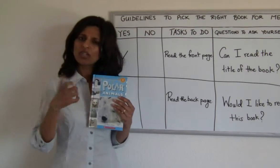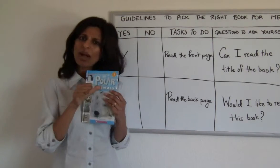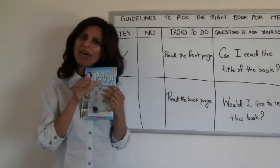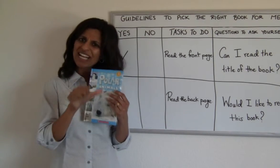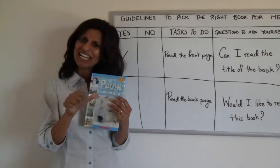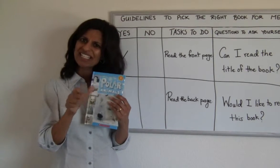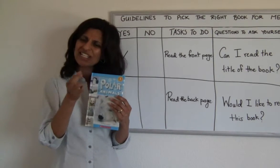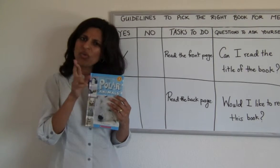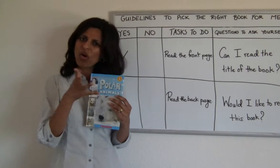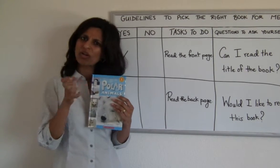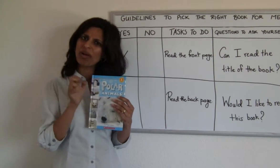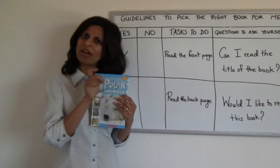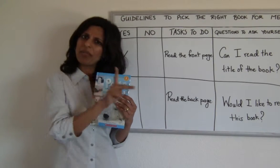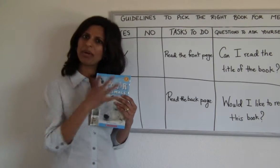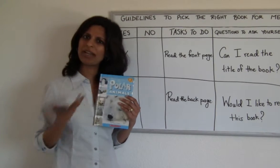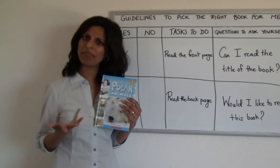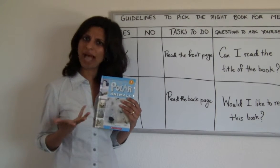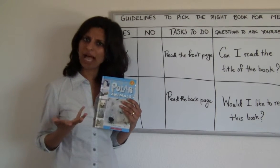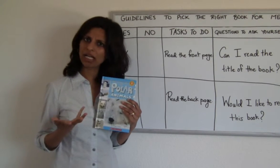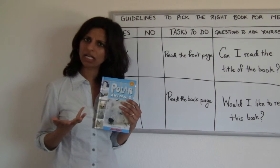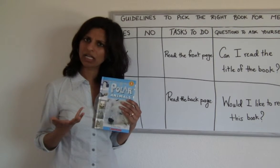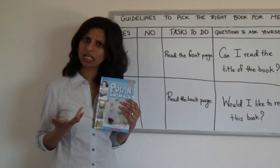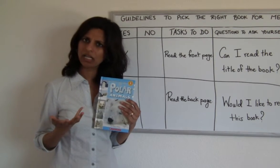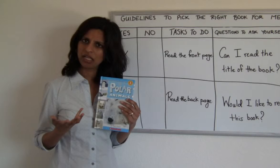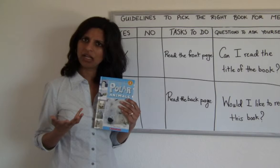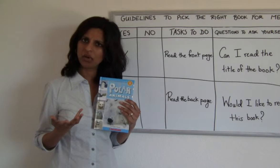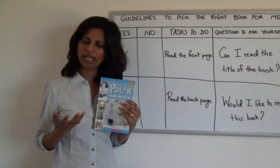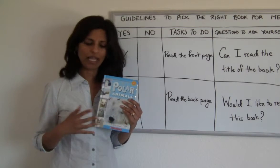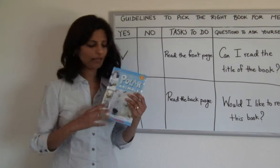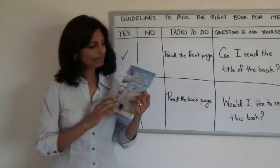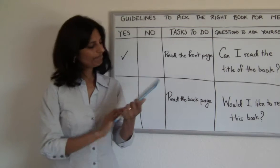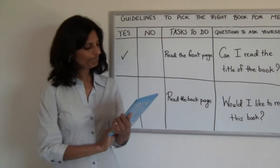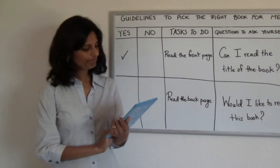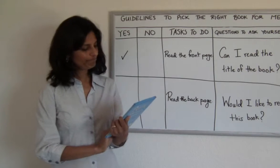Do I want to continue or do I want to put it back? Okay?